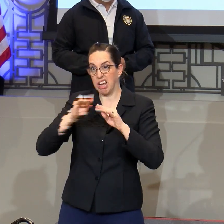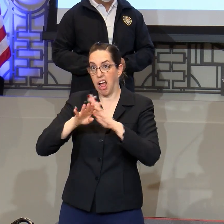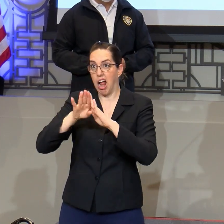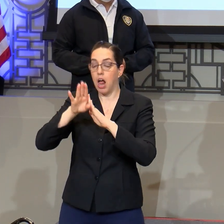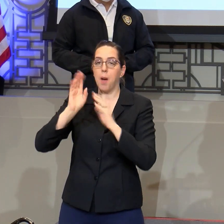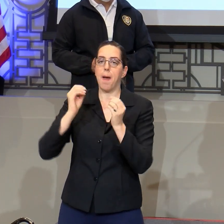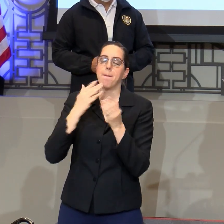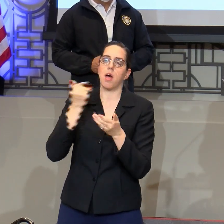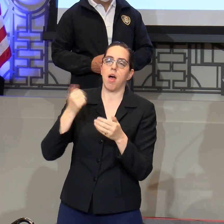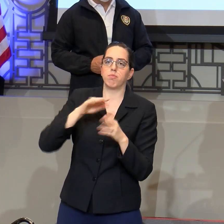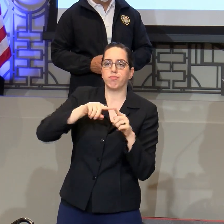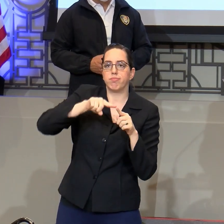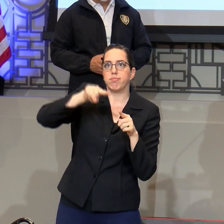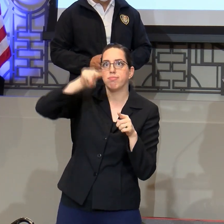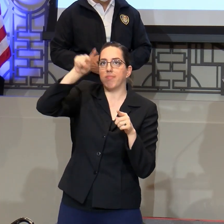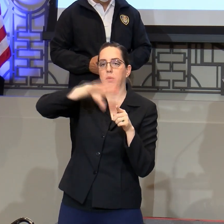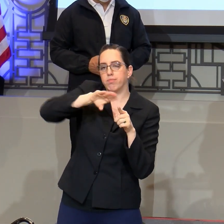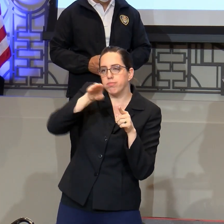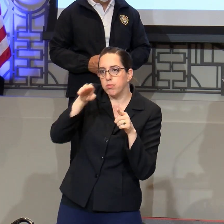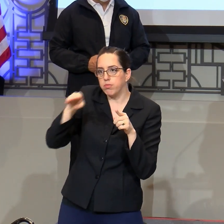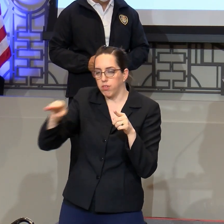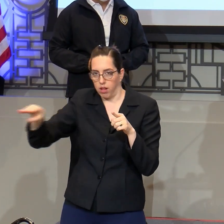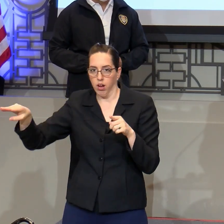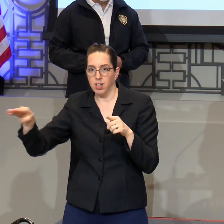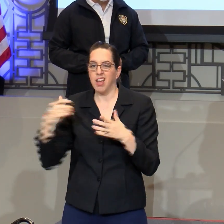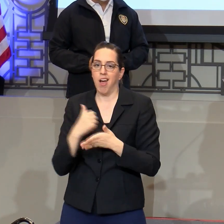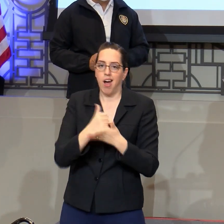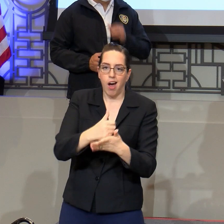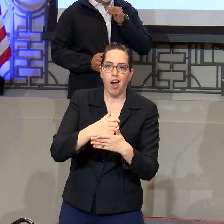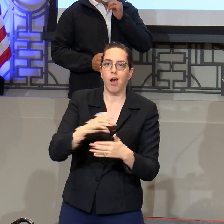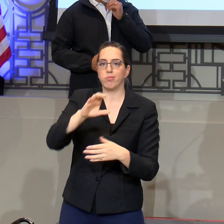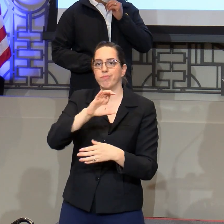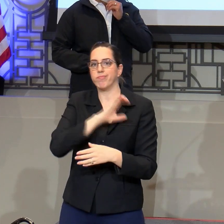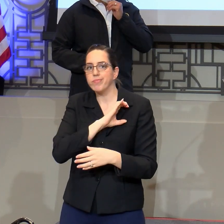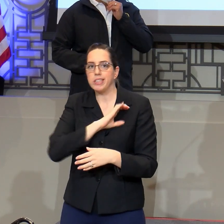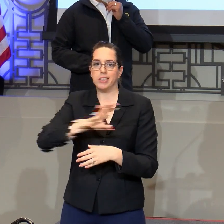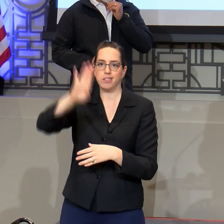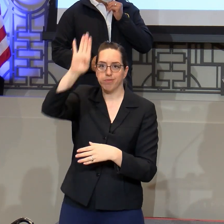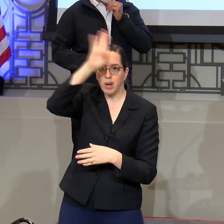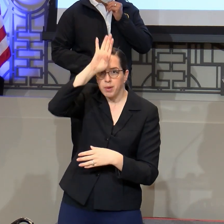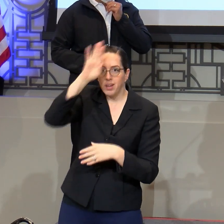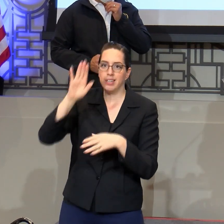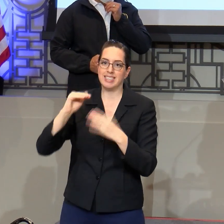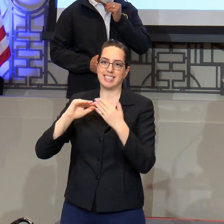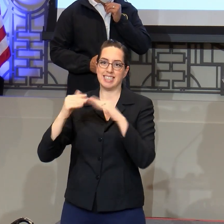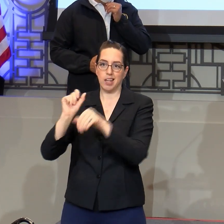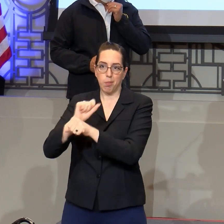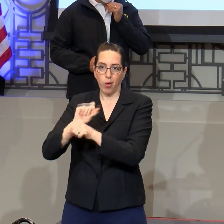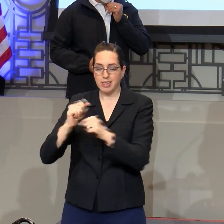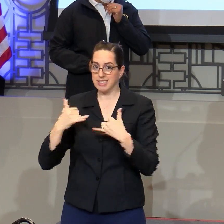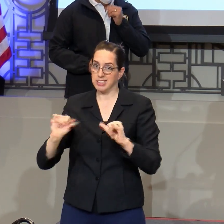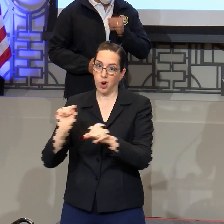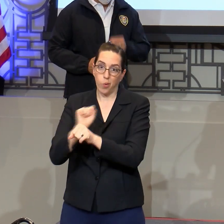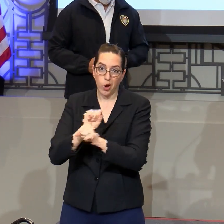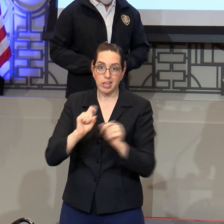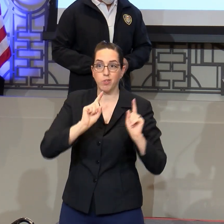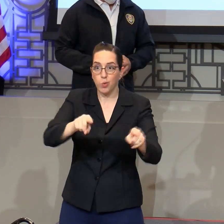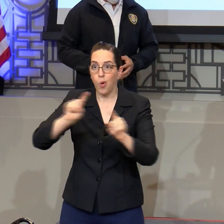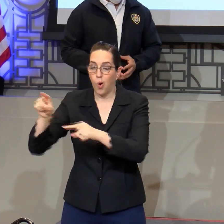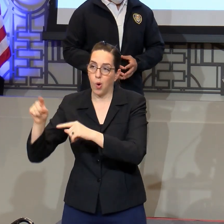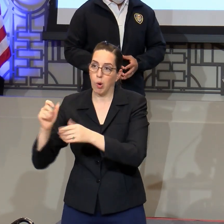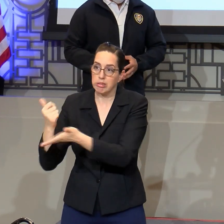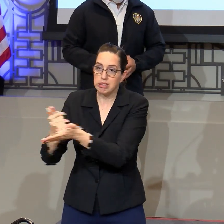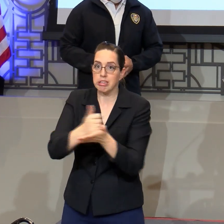lives, protecting police, fire, health, and City of Houston employees who are on the front line of responding to